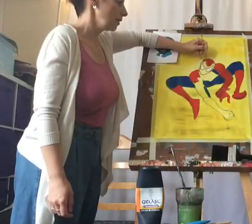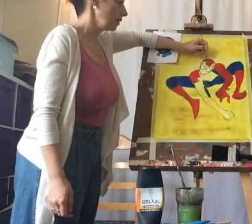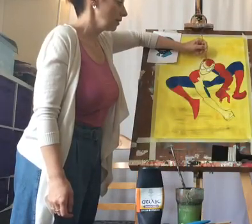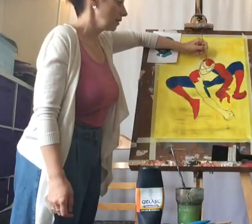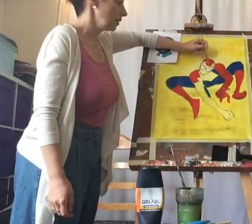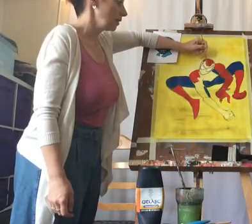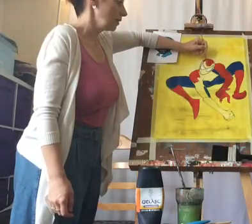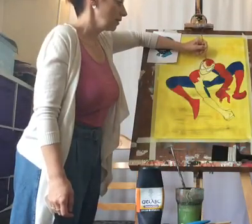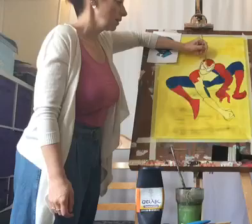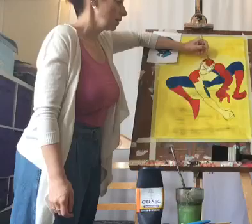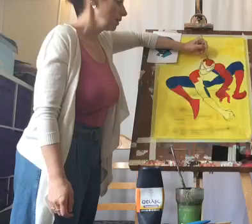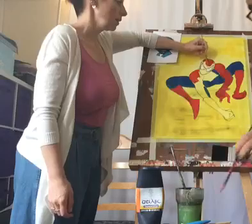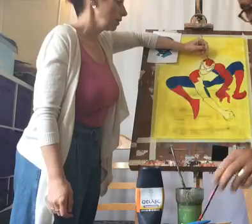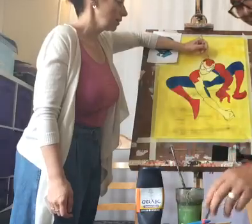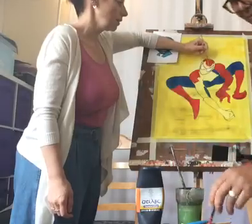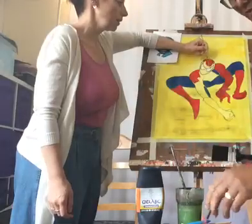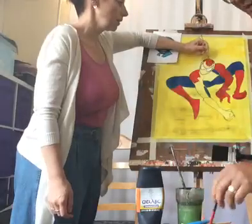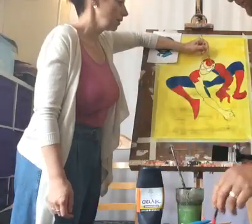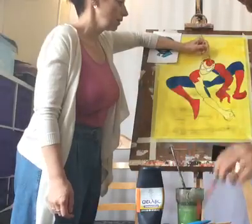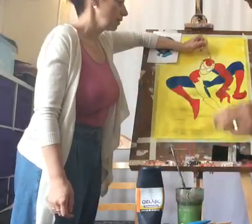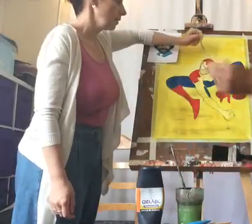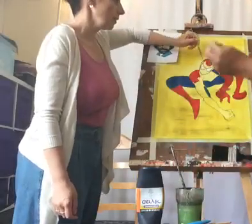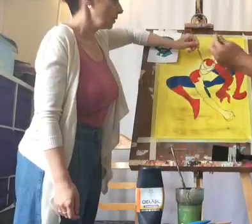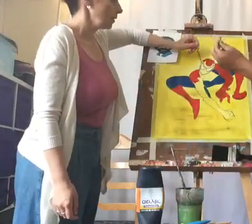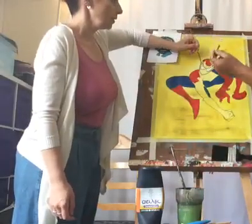oh, got about 10 minutes. Right.